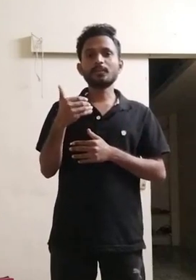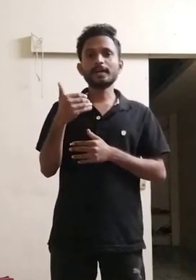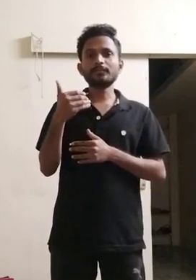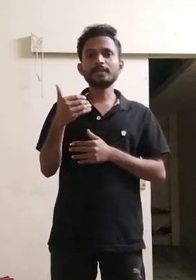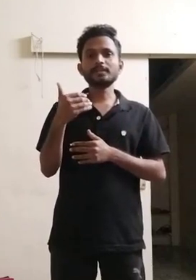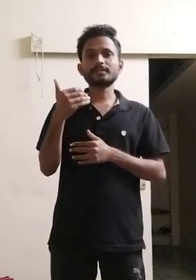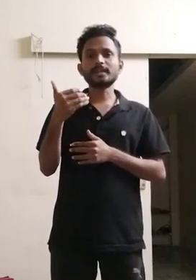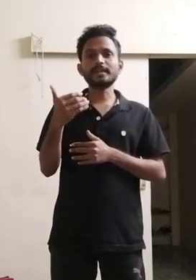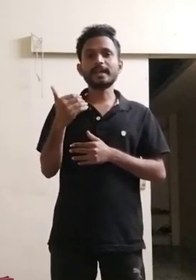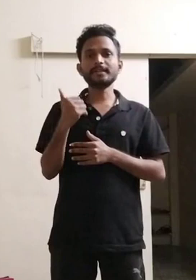combined with standardized